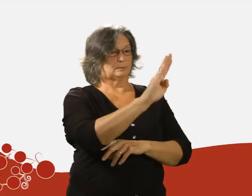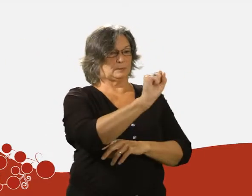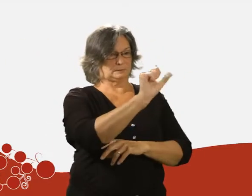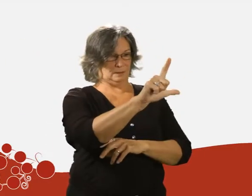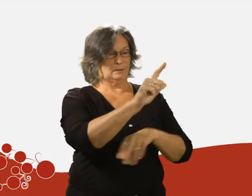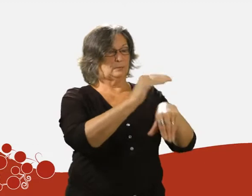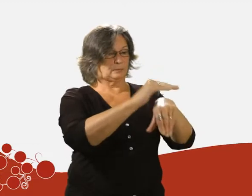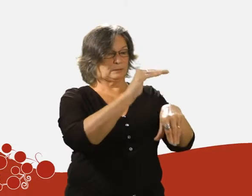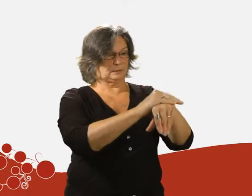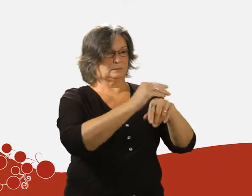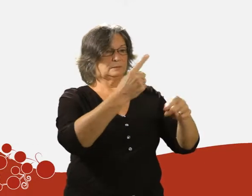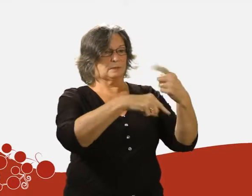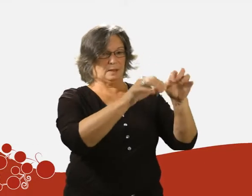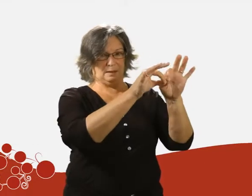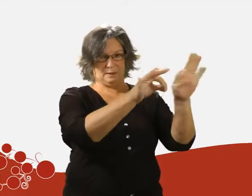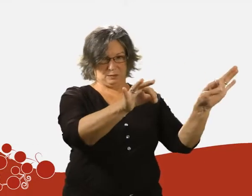For example, British Sign Language